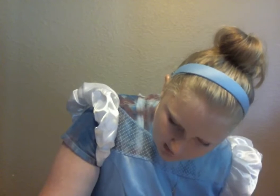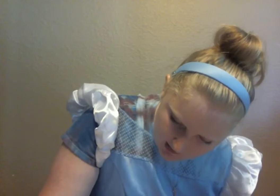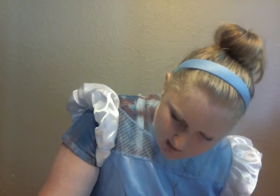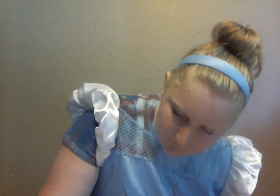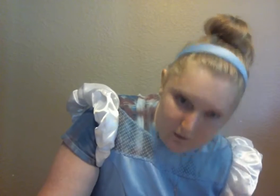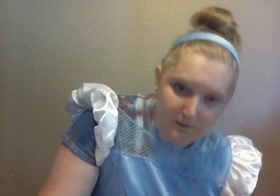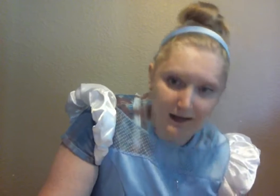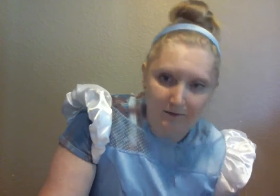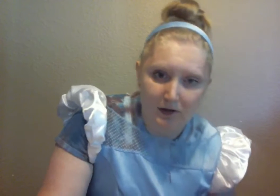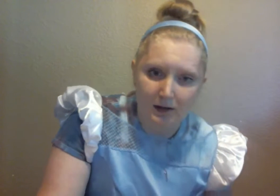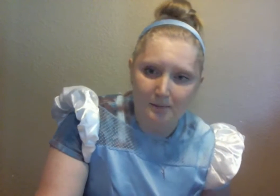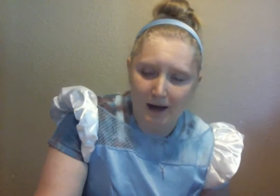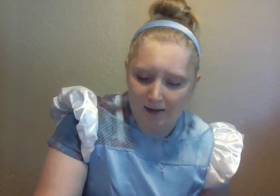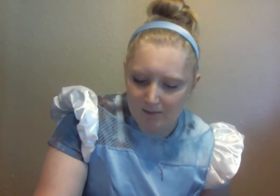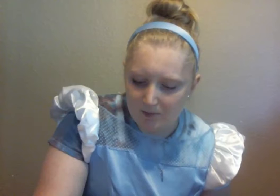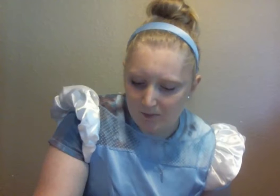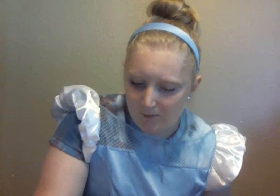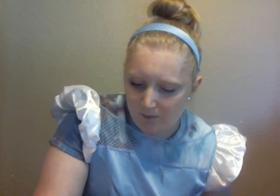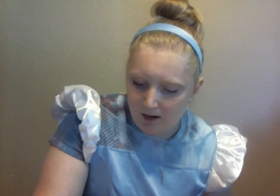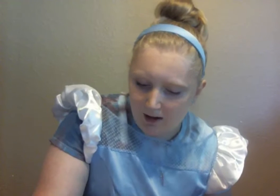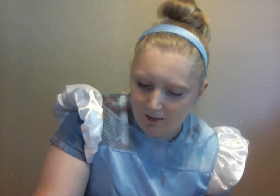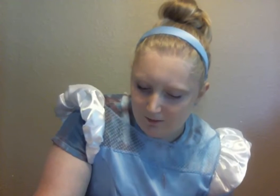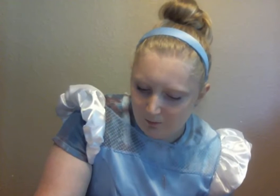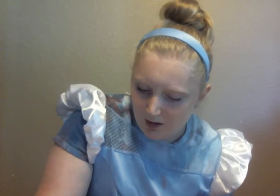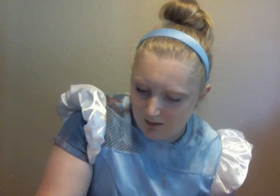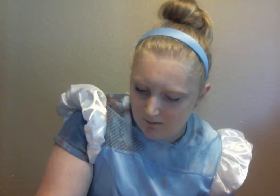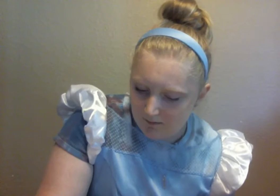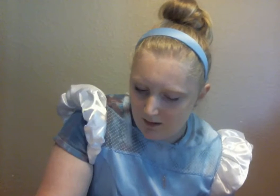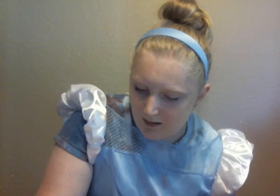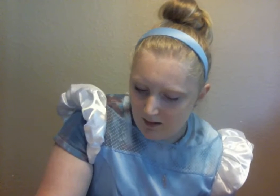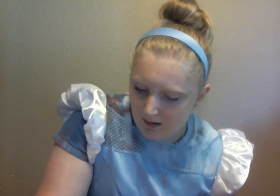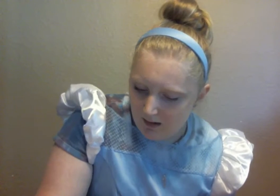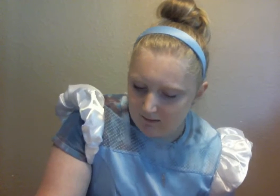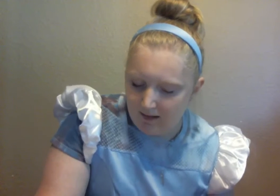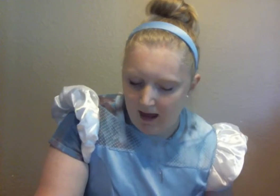And if you've never done Mad Libs before, how this works is that